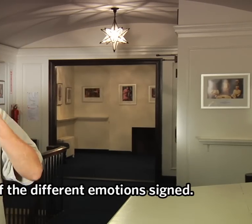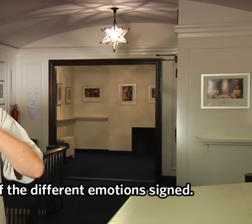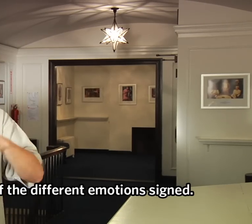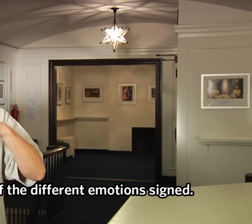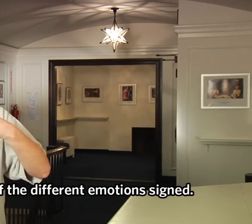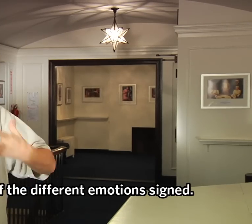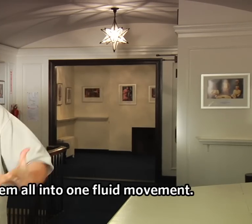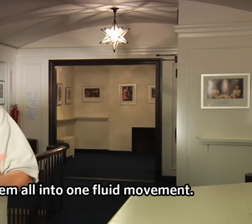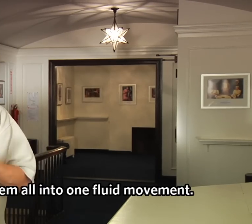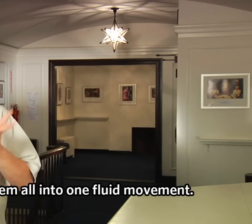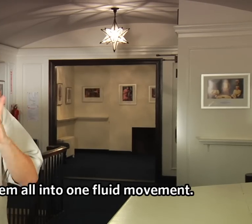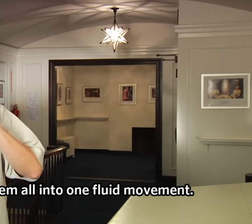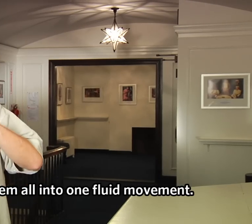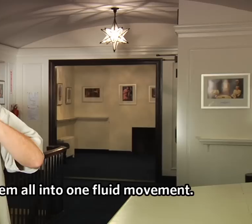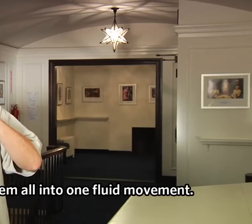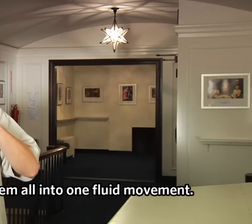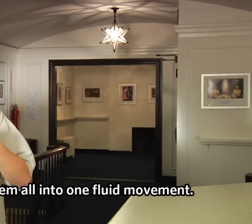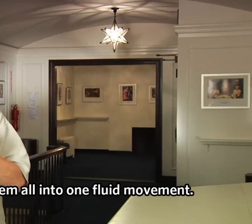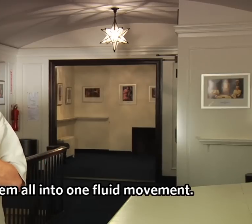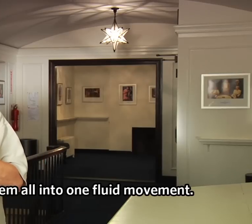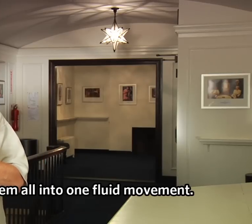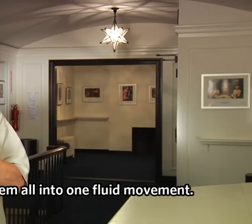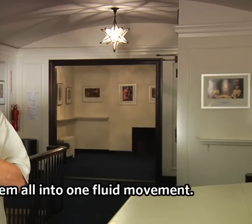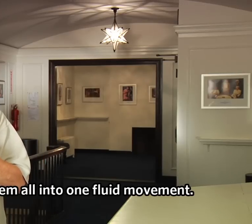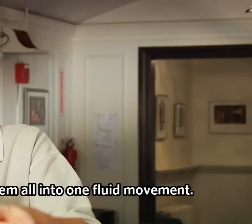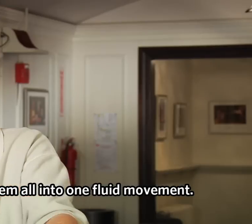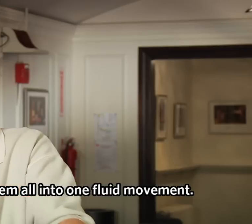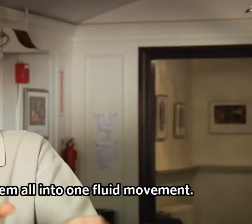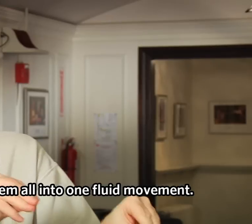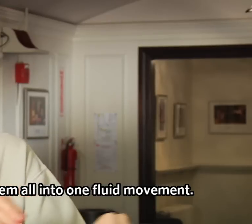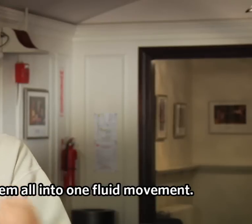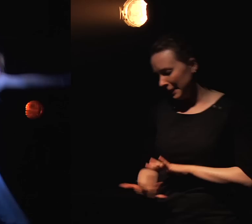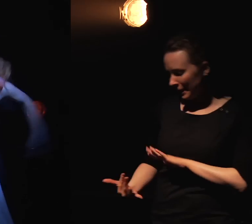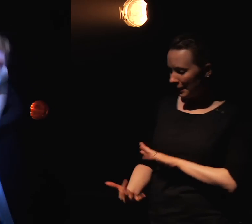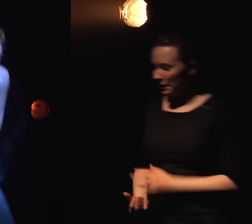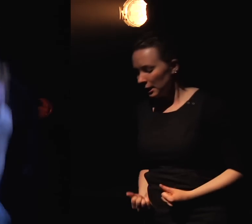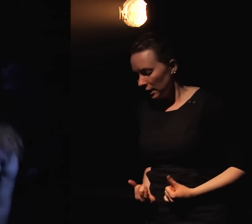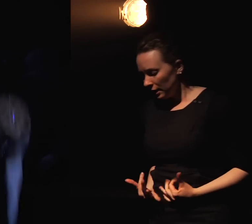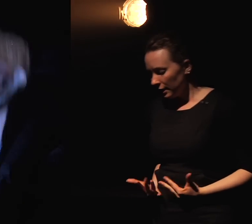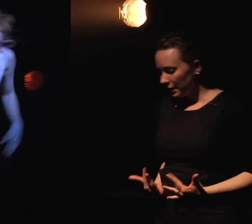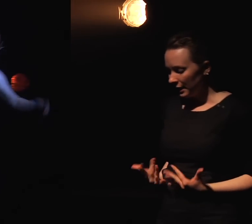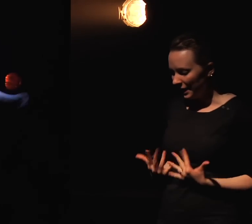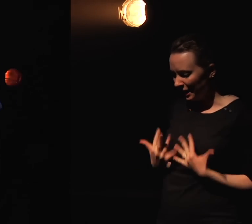emotions sing and combine them all into one fluid movement.